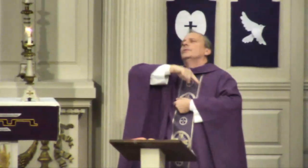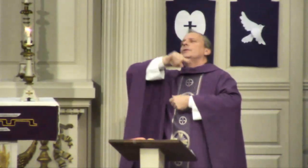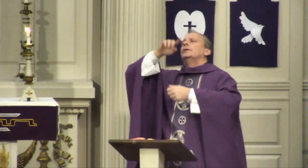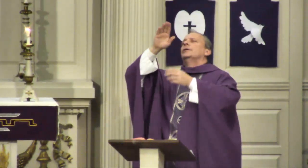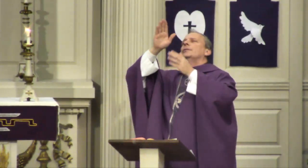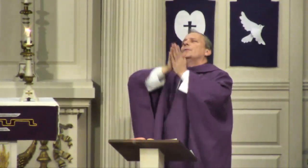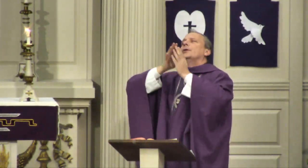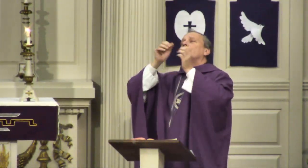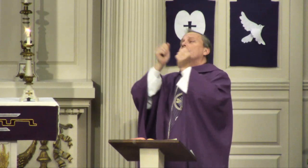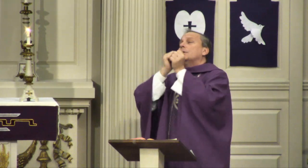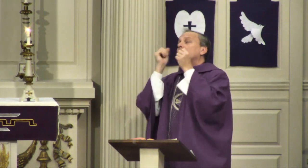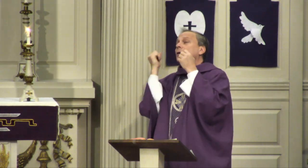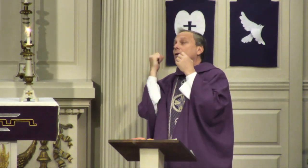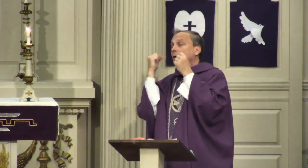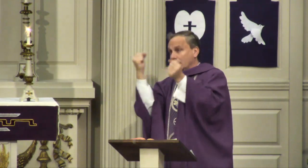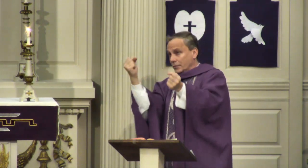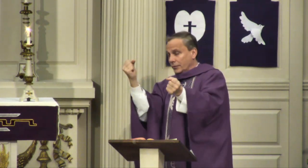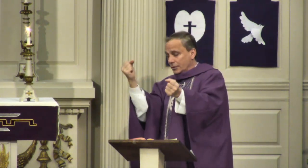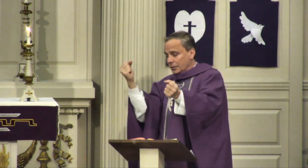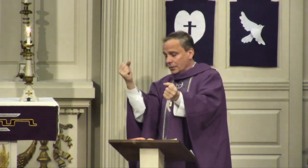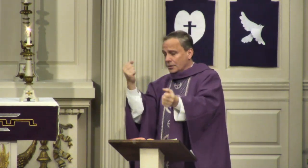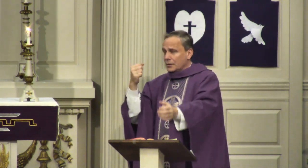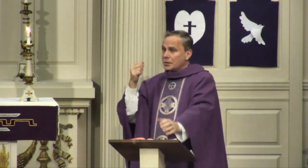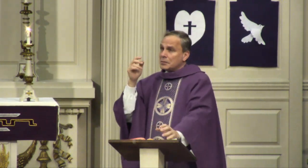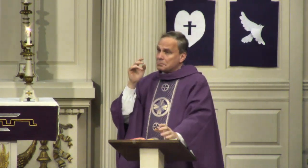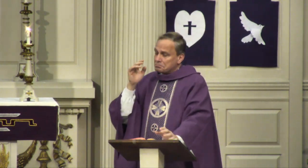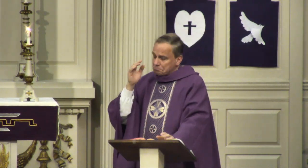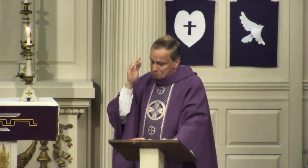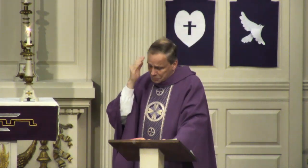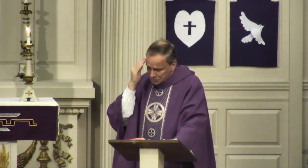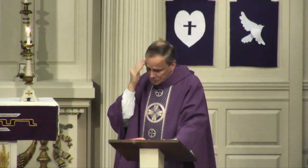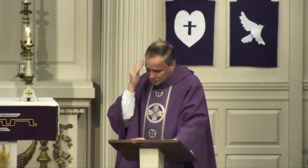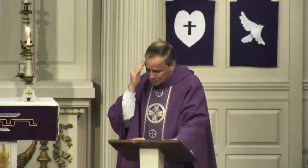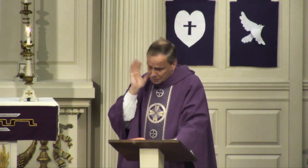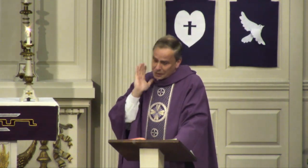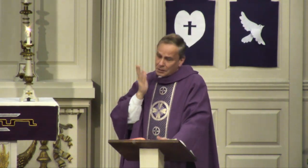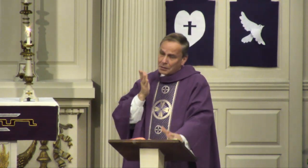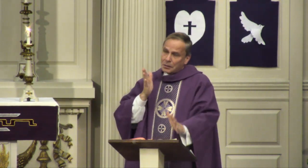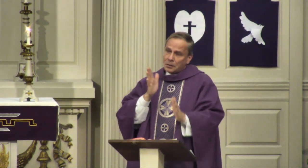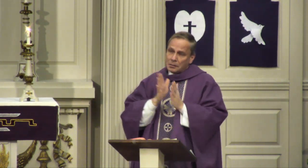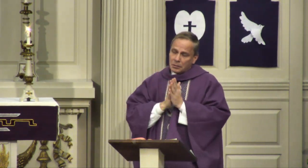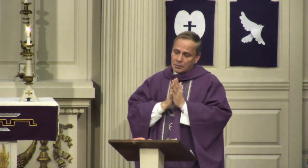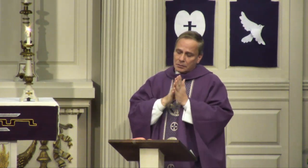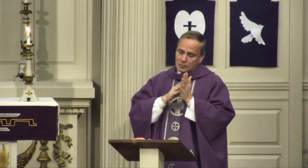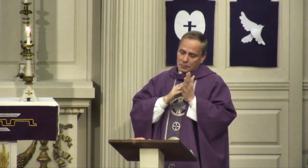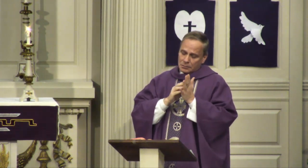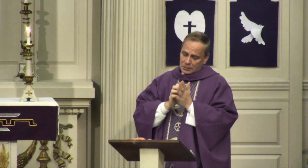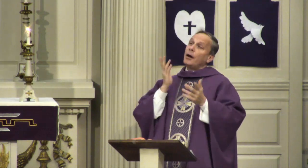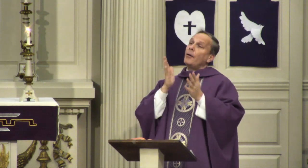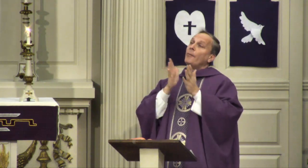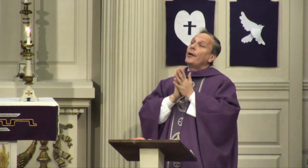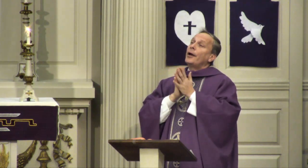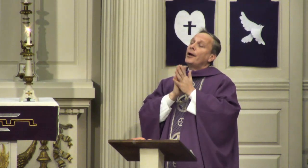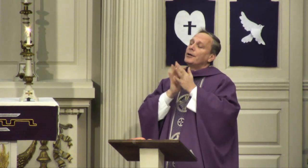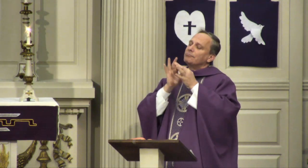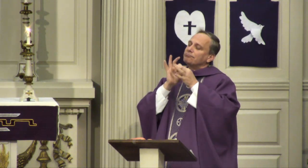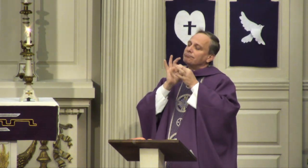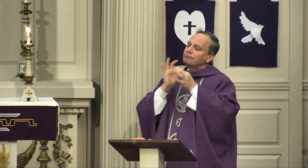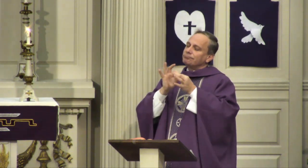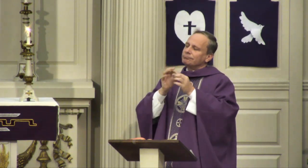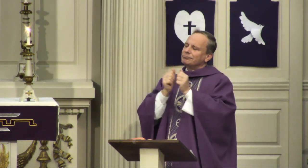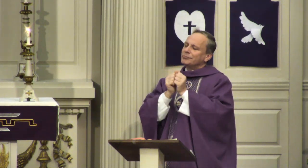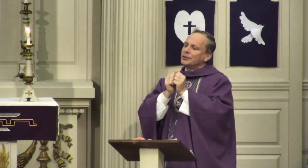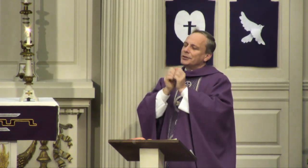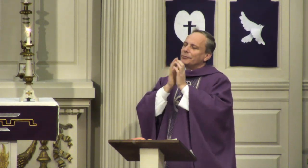Almighty and ever-living God, we pray to you with confidence as we acknowledge our